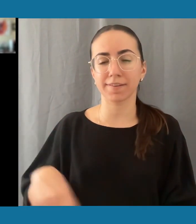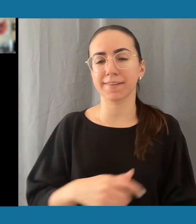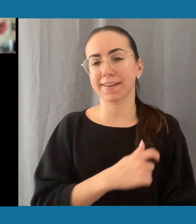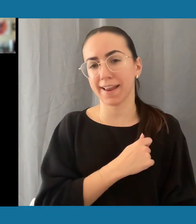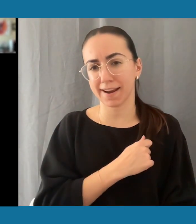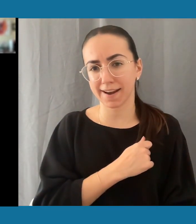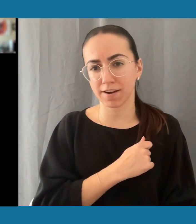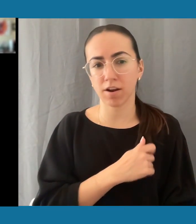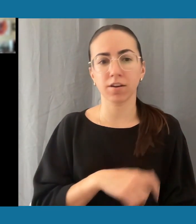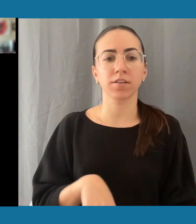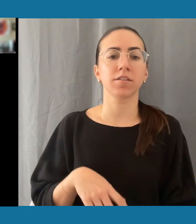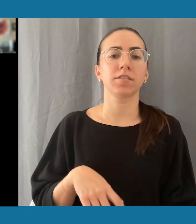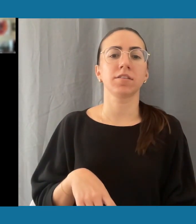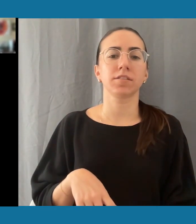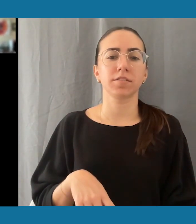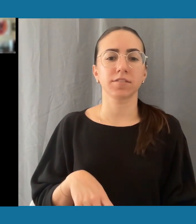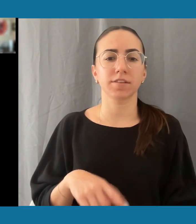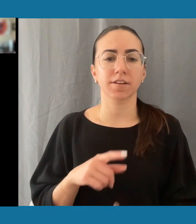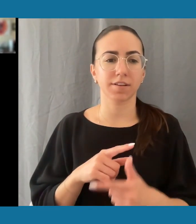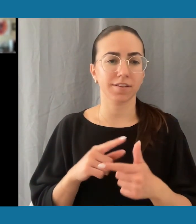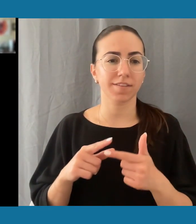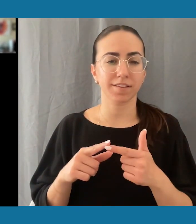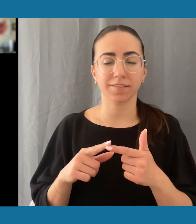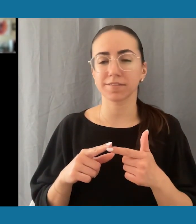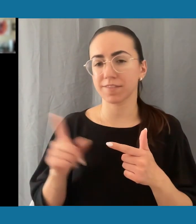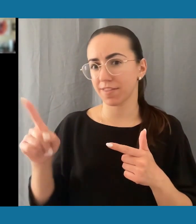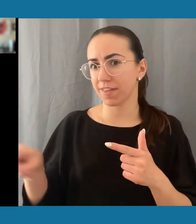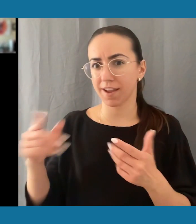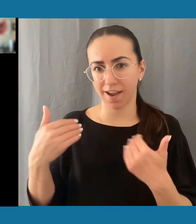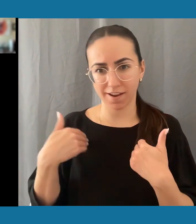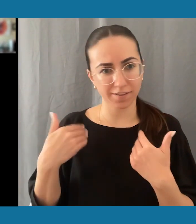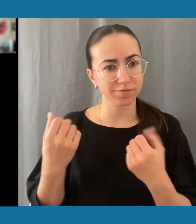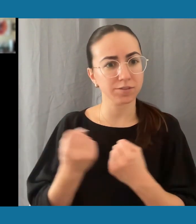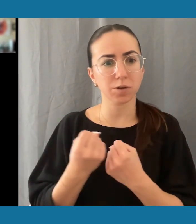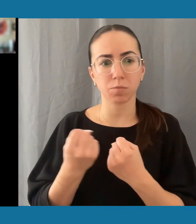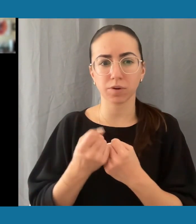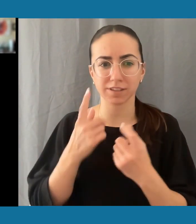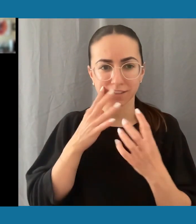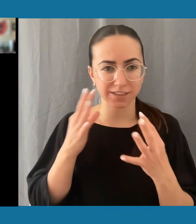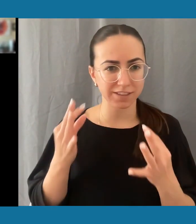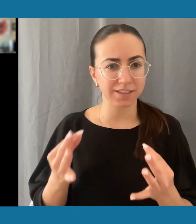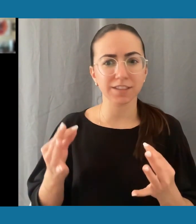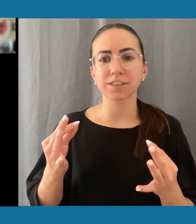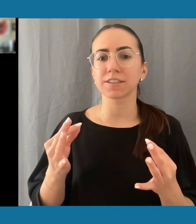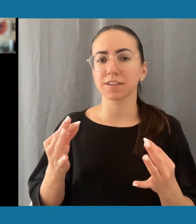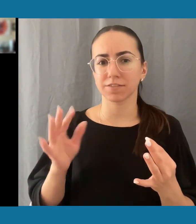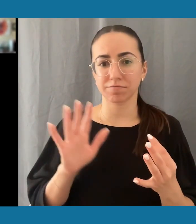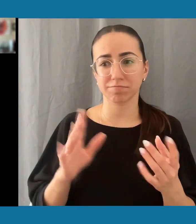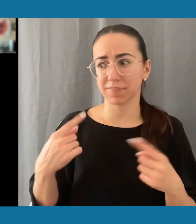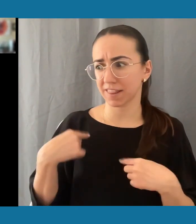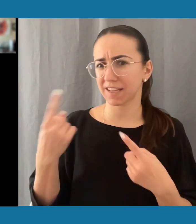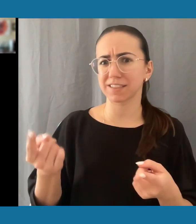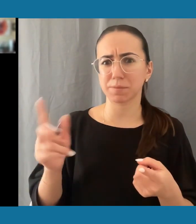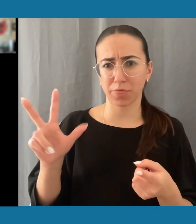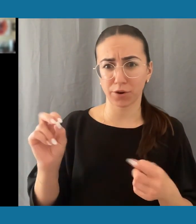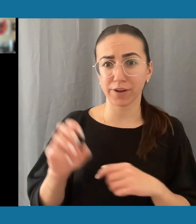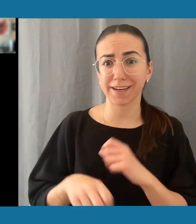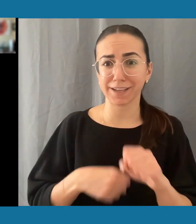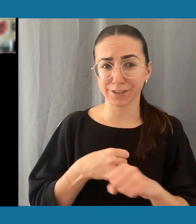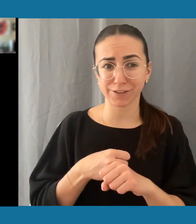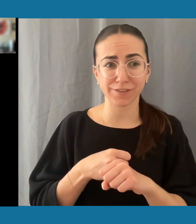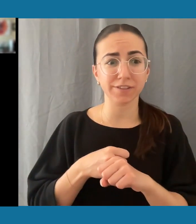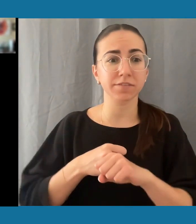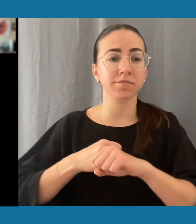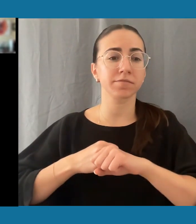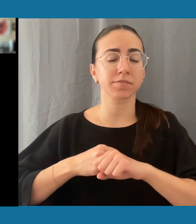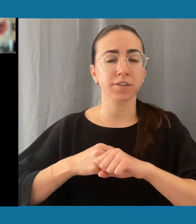had supported decision-making for about 30 years now. In 2006, approval